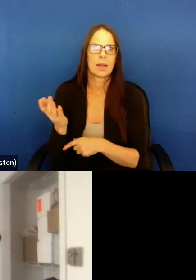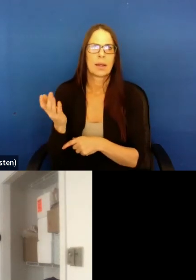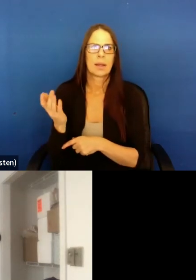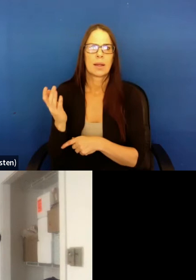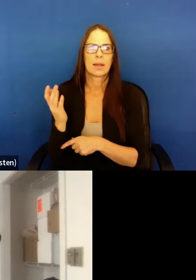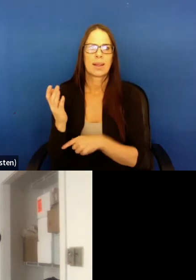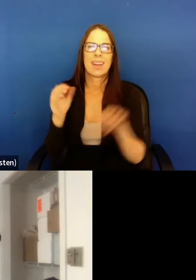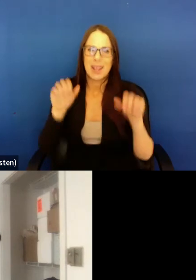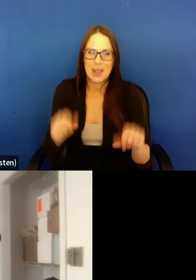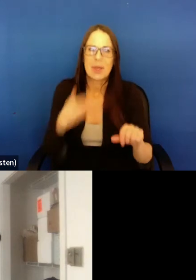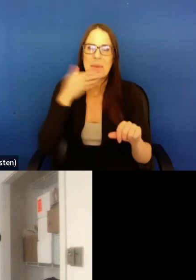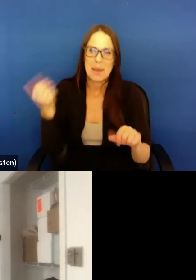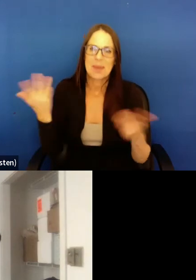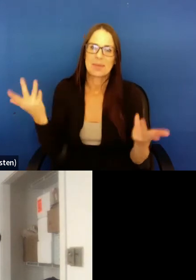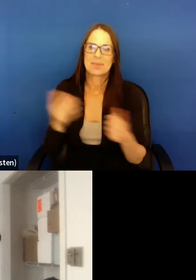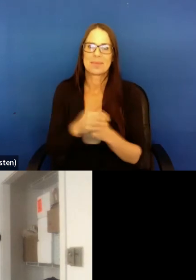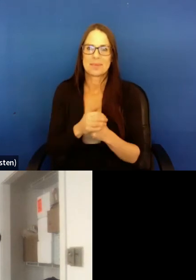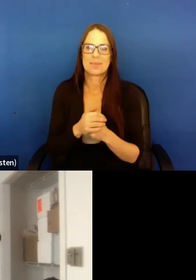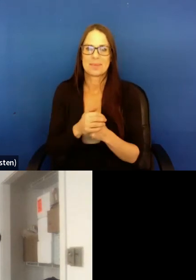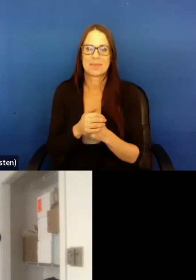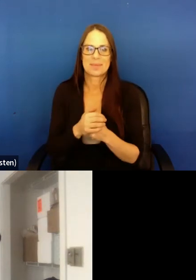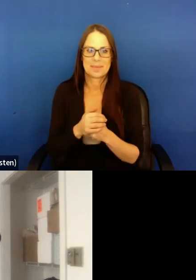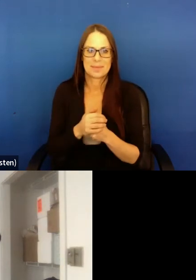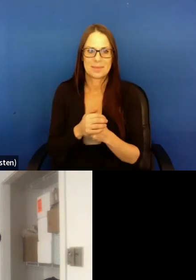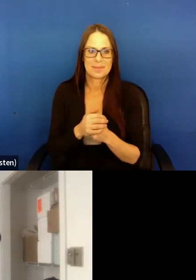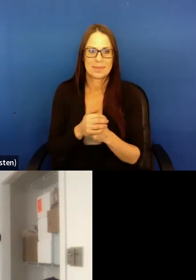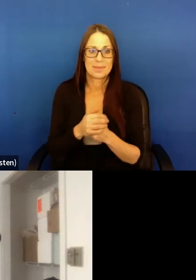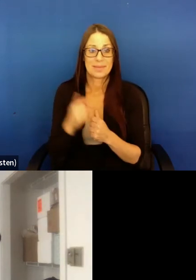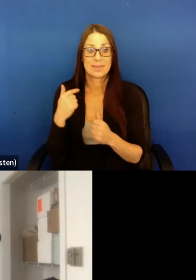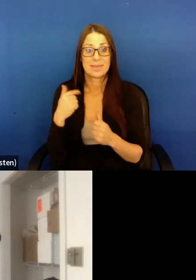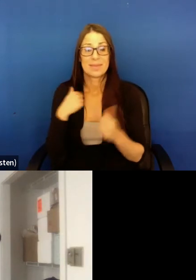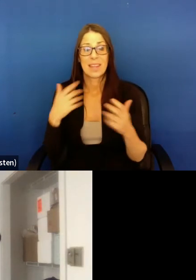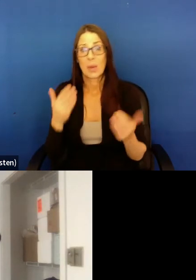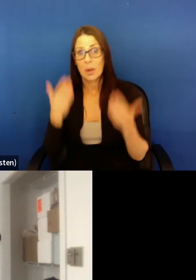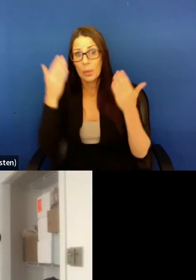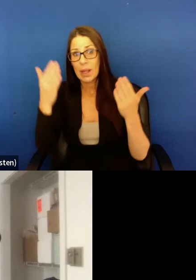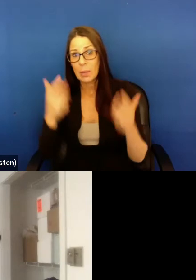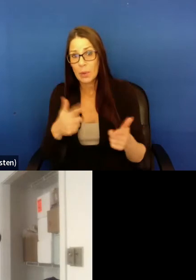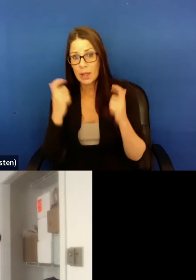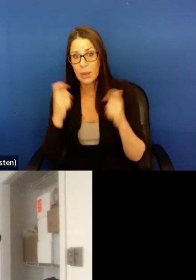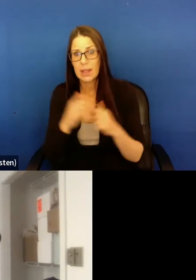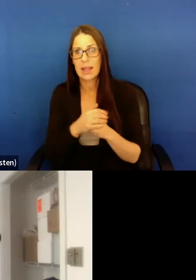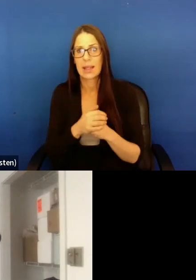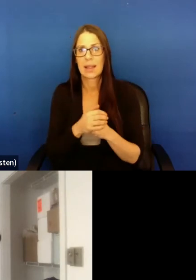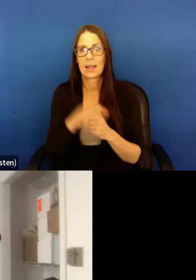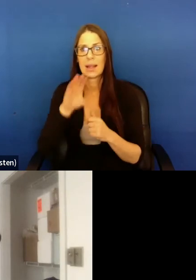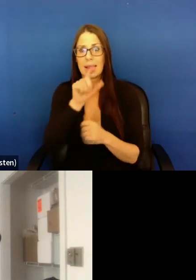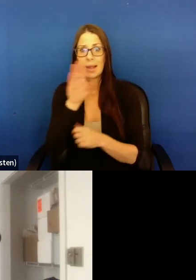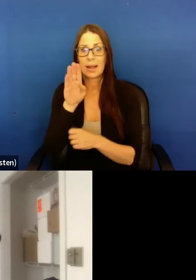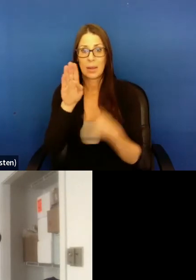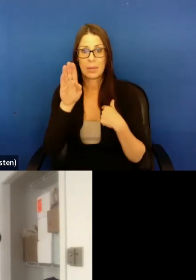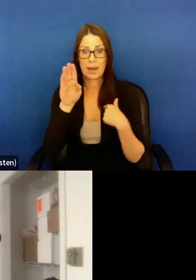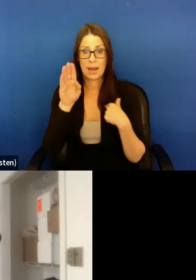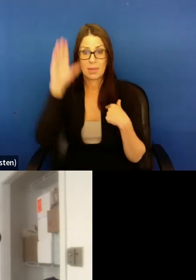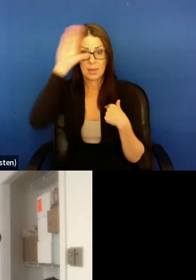better, more visible. I'd like to just bring up really quickly. So the club that I'm the president